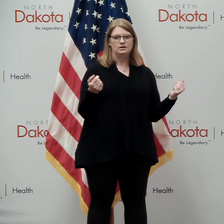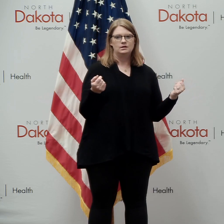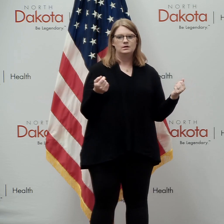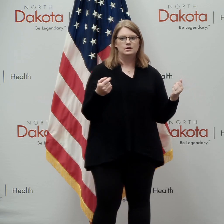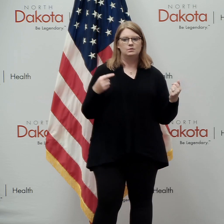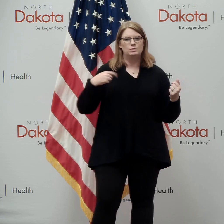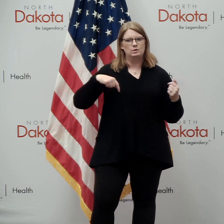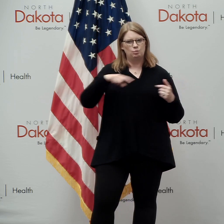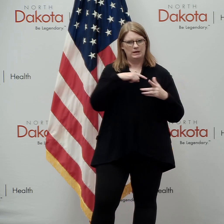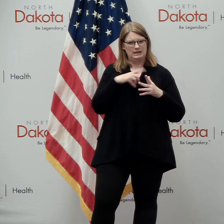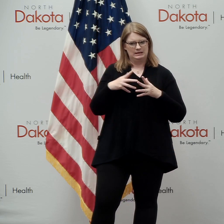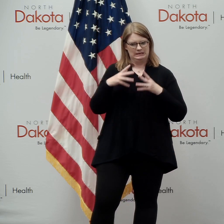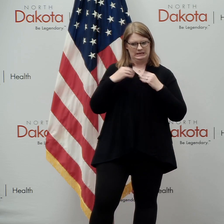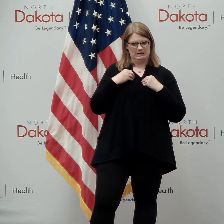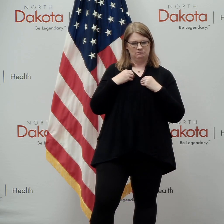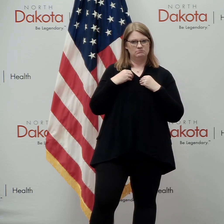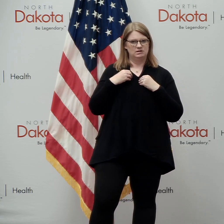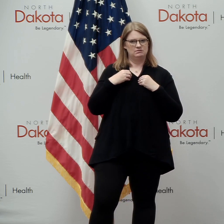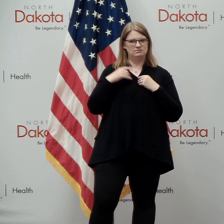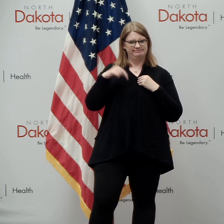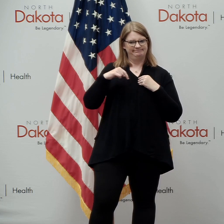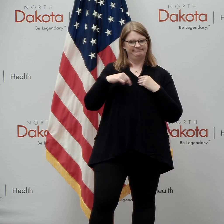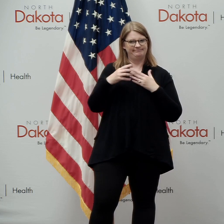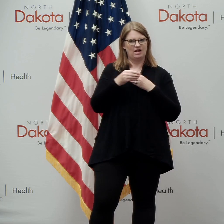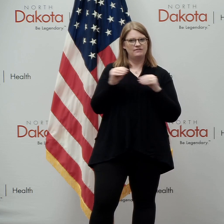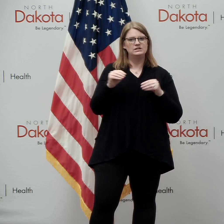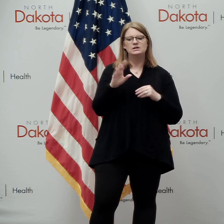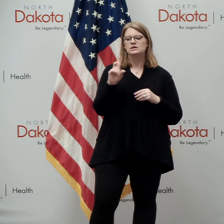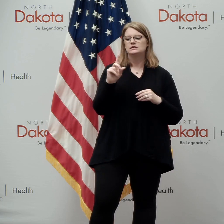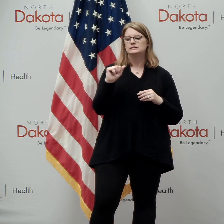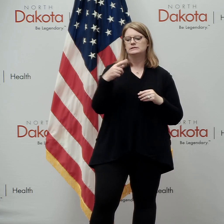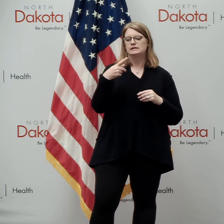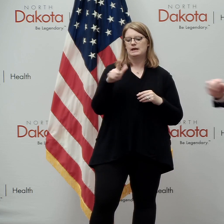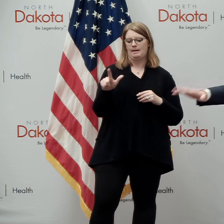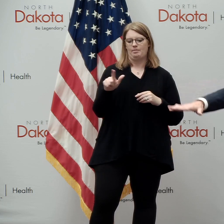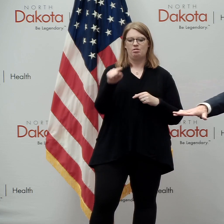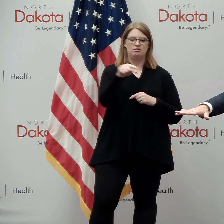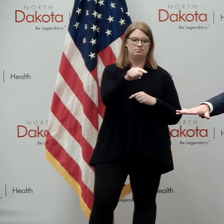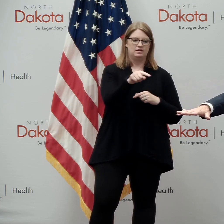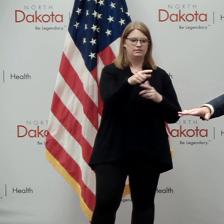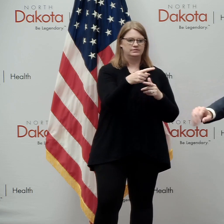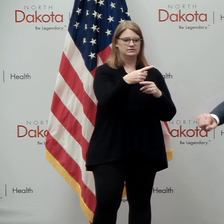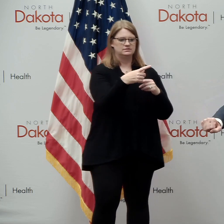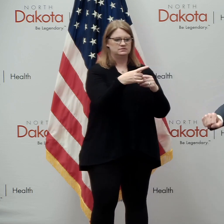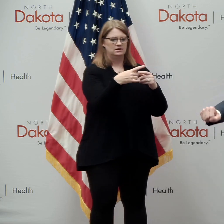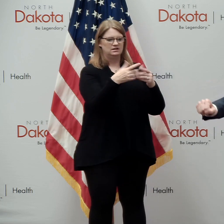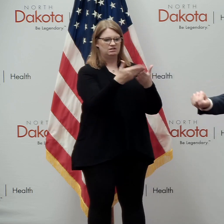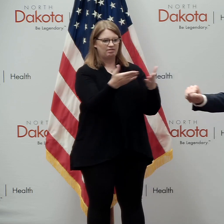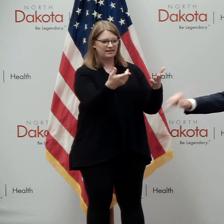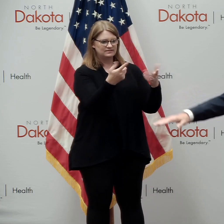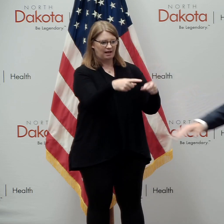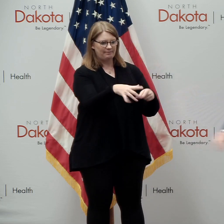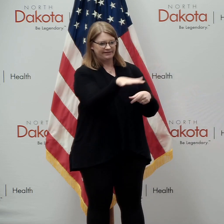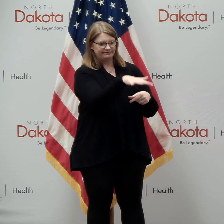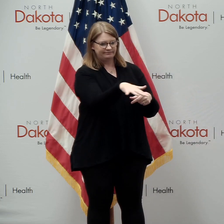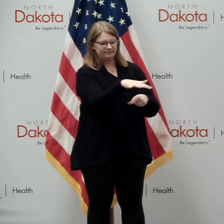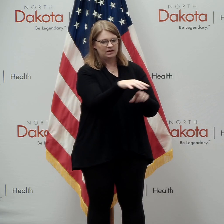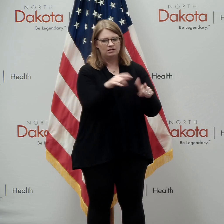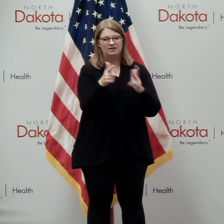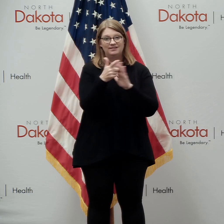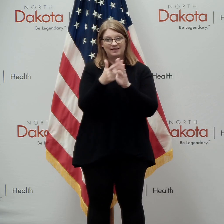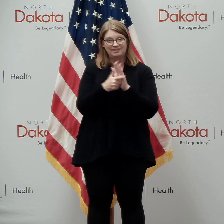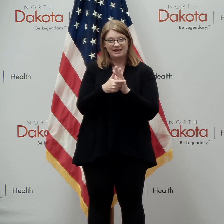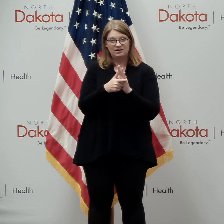took office, we had DAPL, and there was an on-the-ground challenge, there was a legal challenge, and then there was an